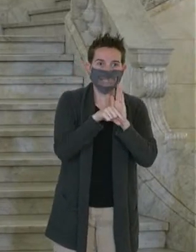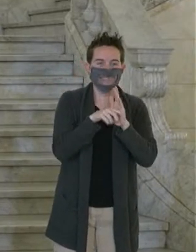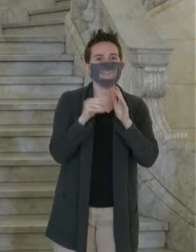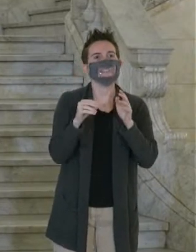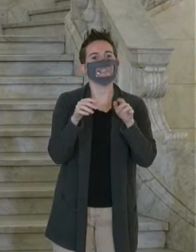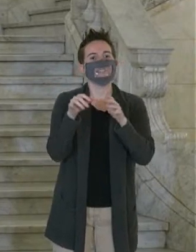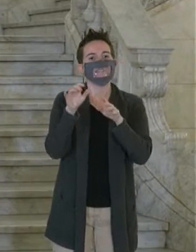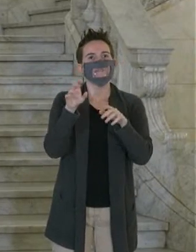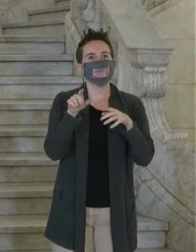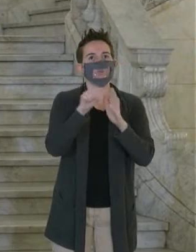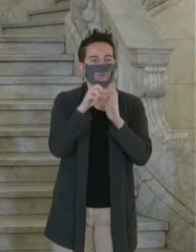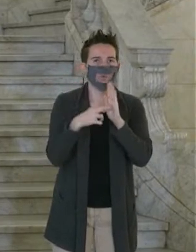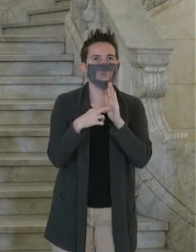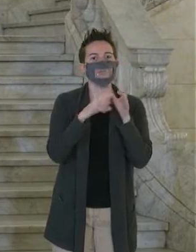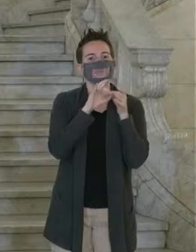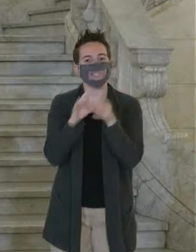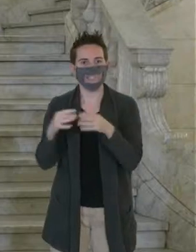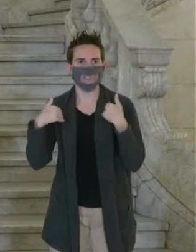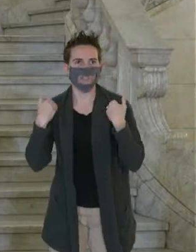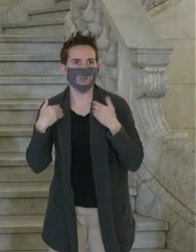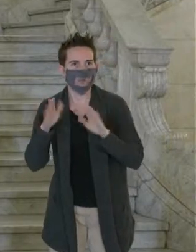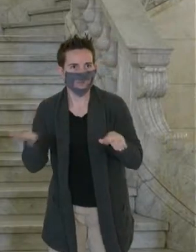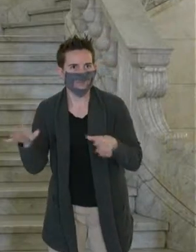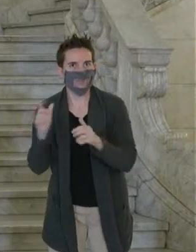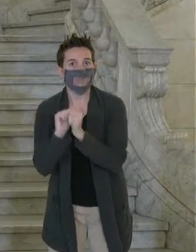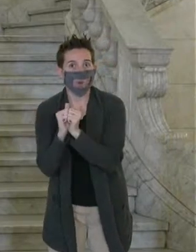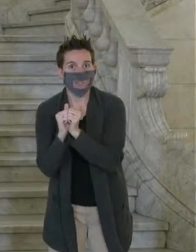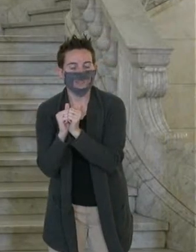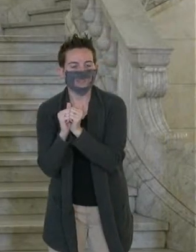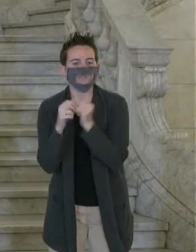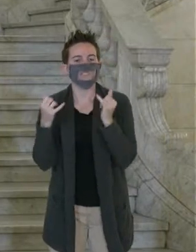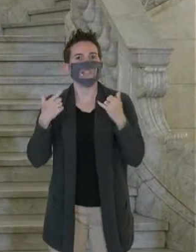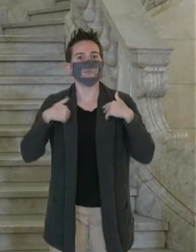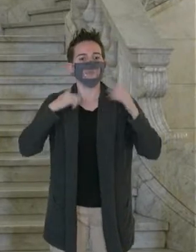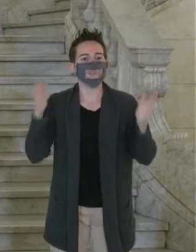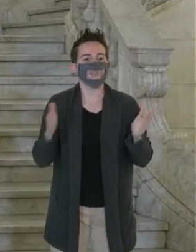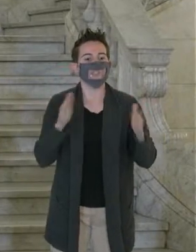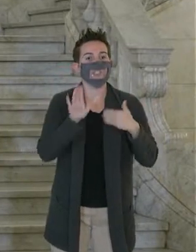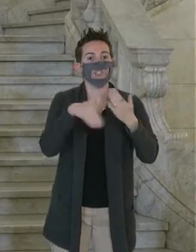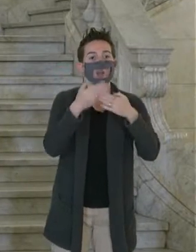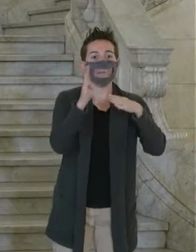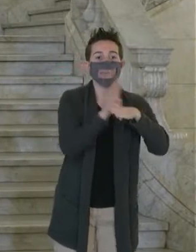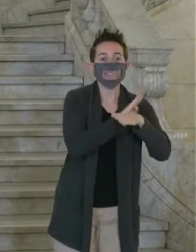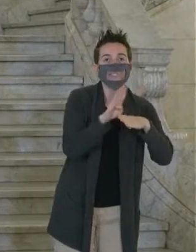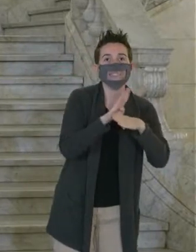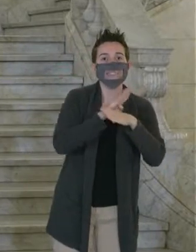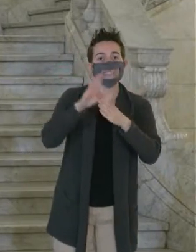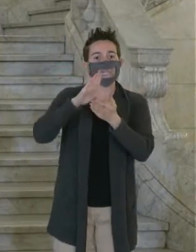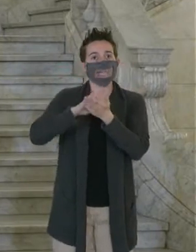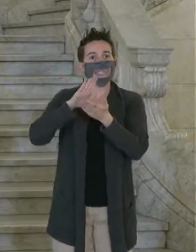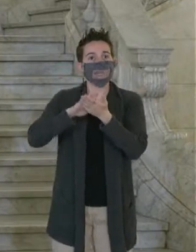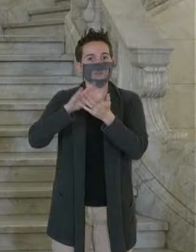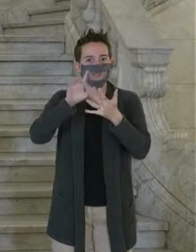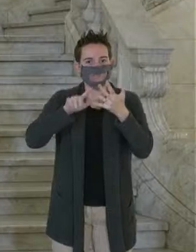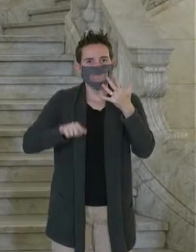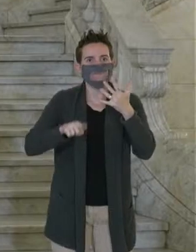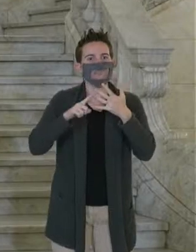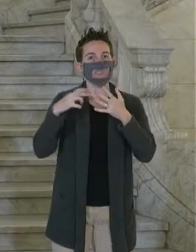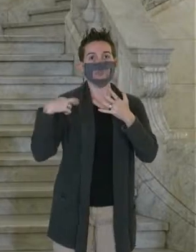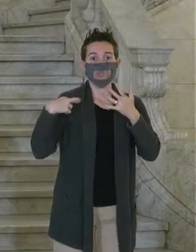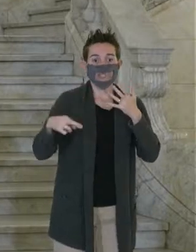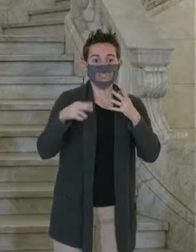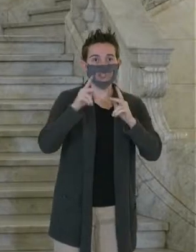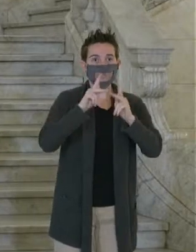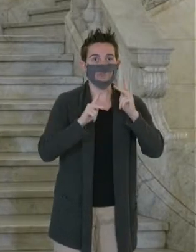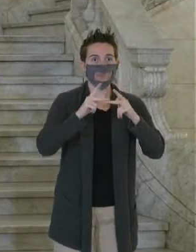sports, and encouraging all businesses, academic institutions, religious institutions, and places